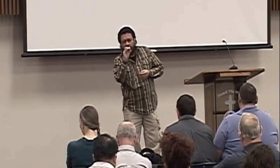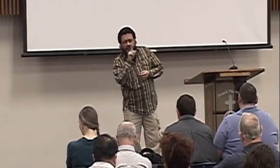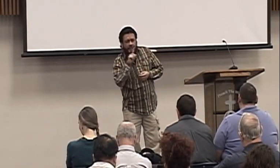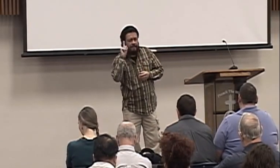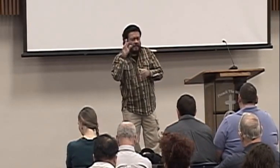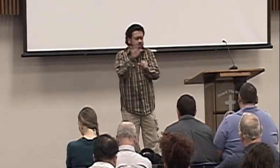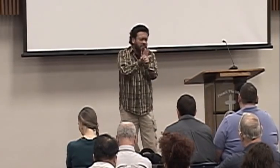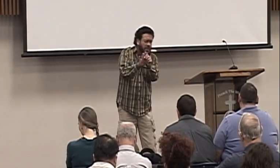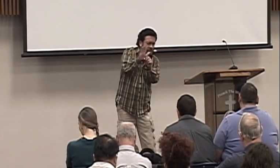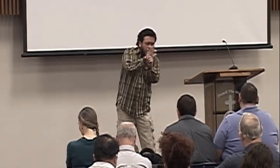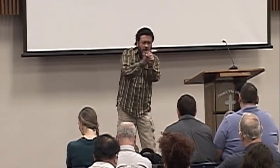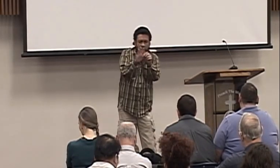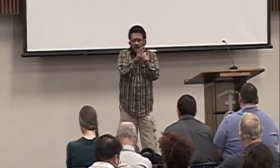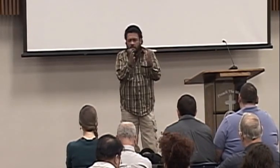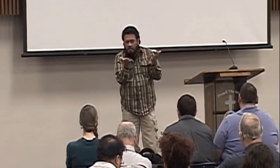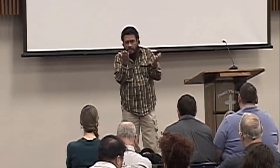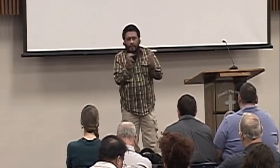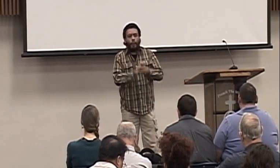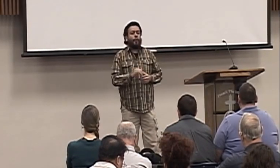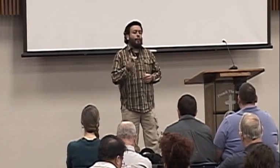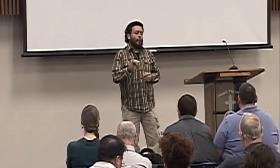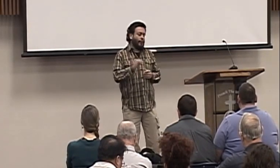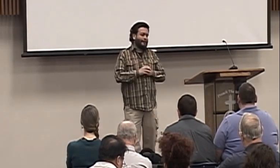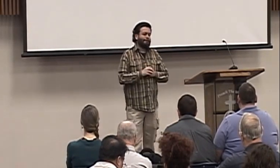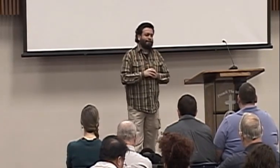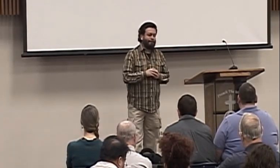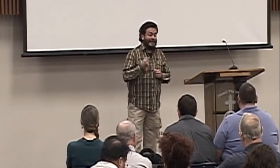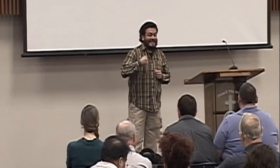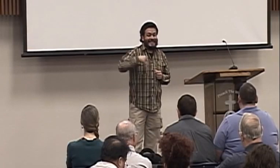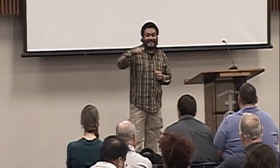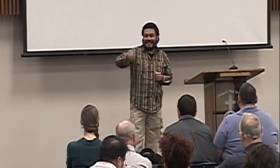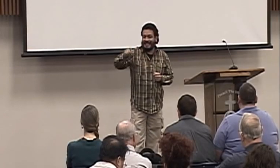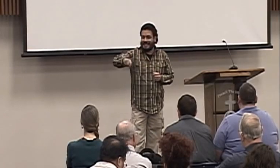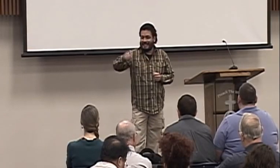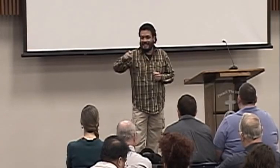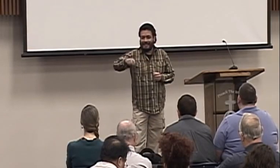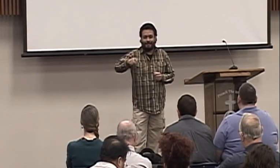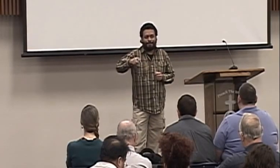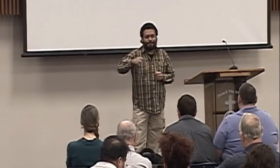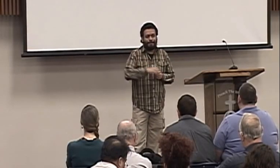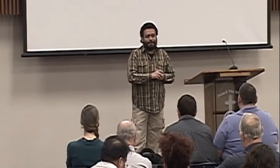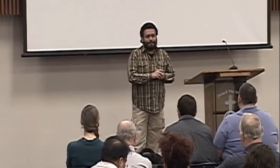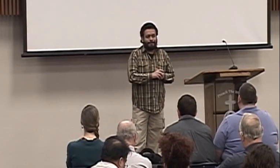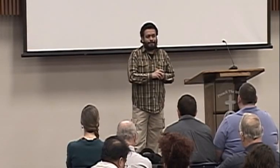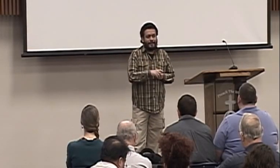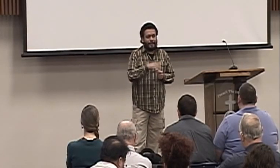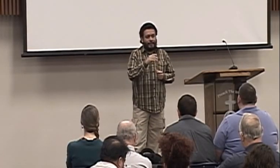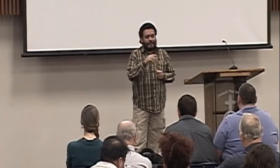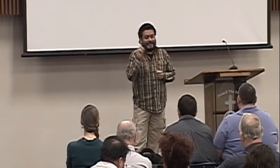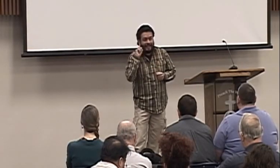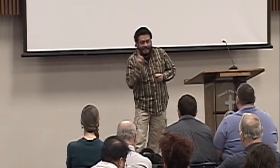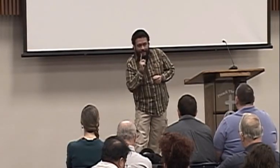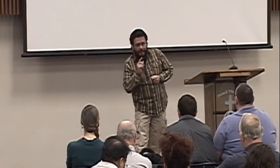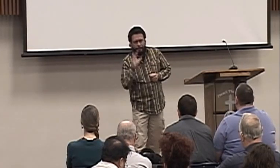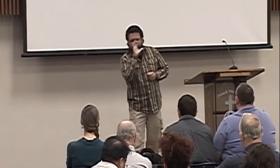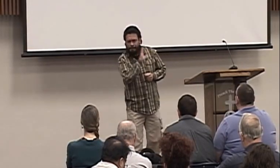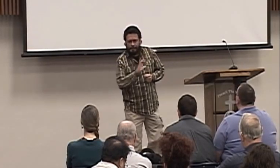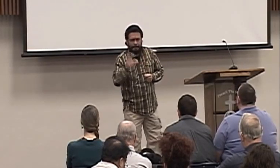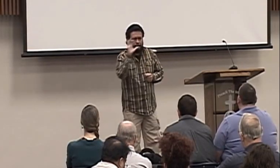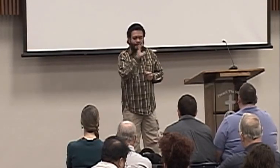Maybe there's 40 deaf in that area, something like that. Okay. So we needed to be there. We'd have to go